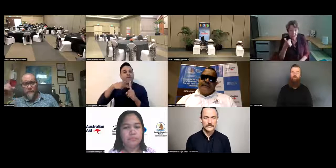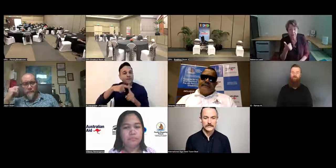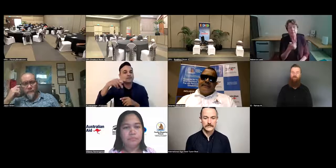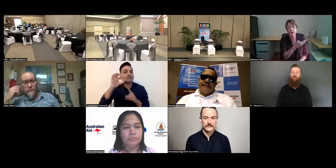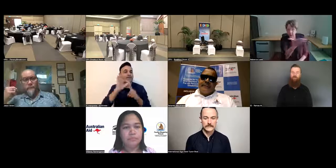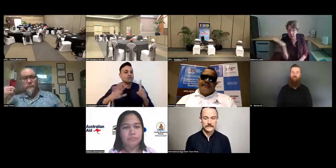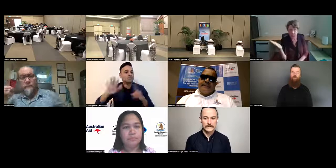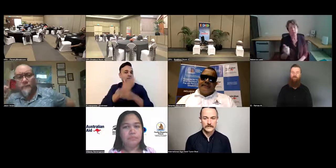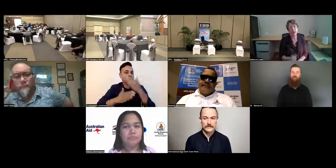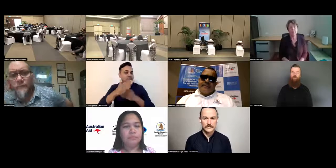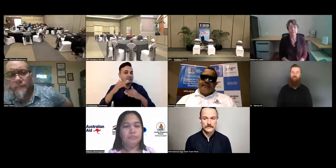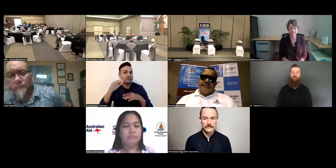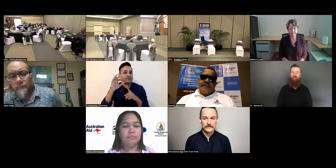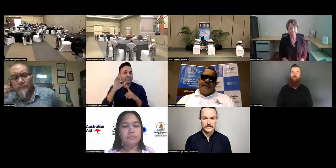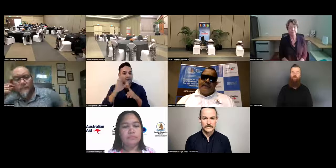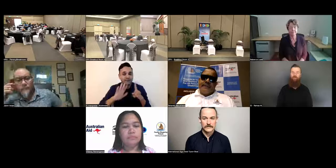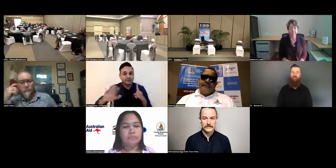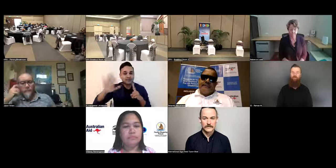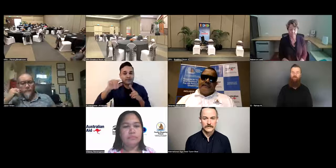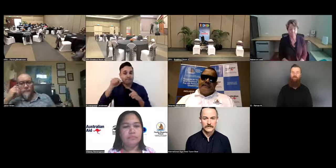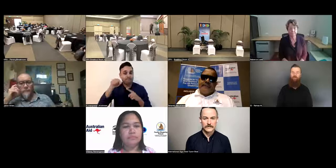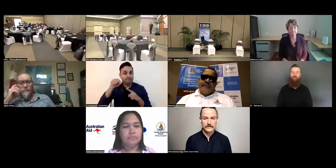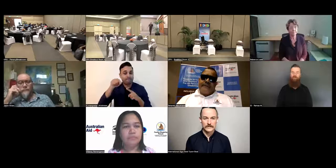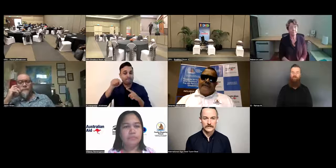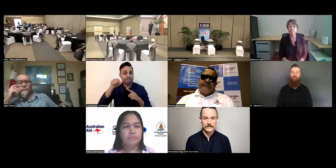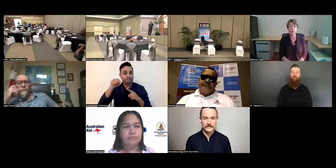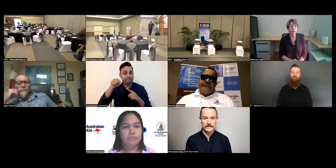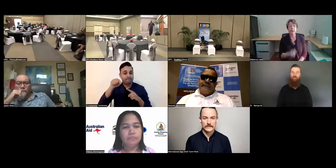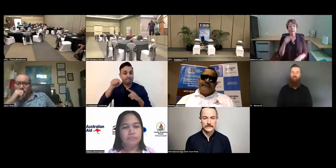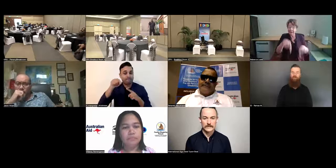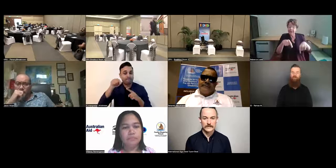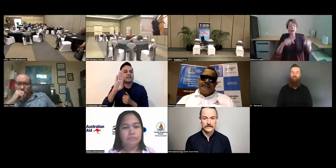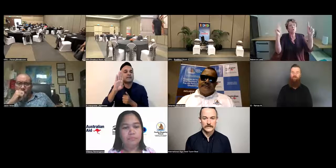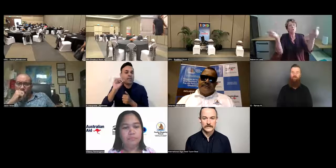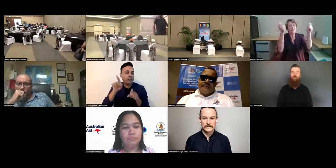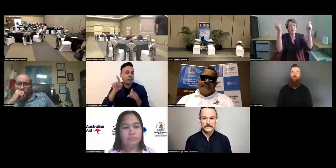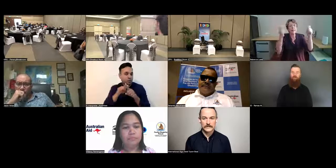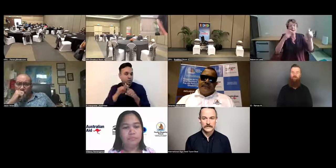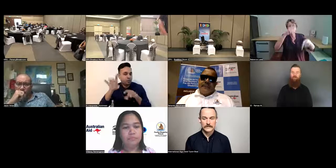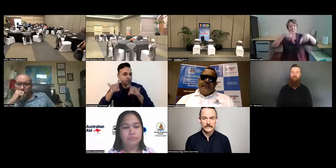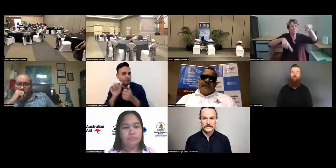this day, to this event, to celebrate diversity within our region.